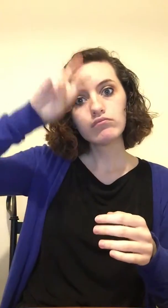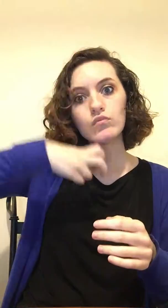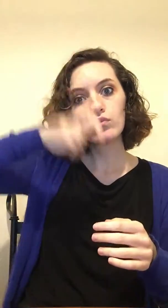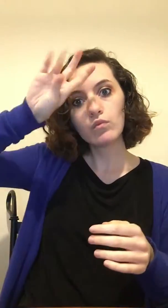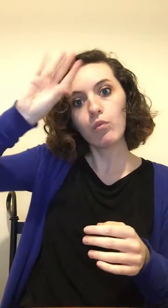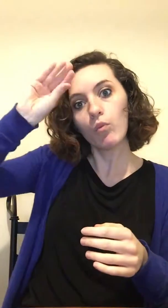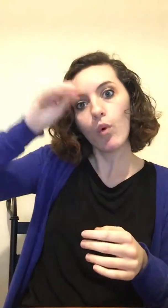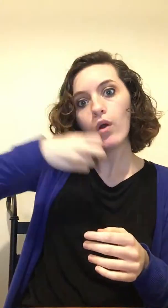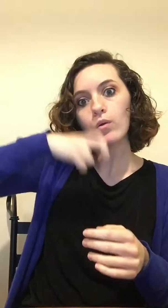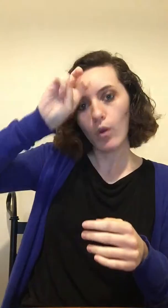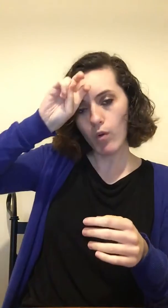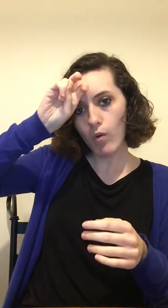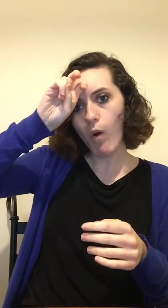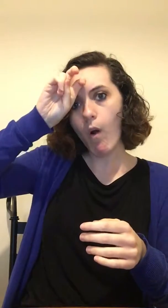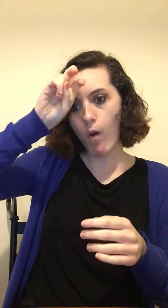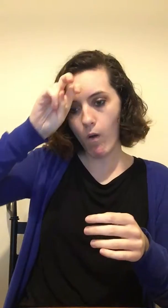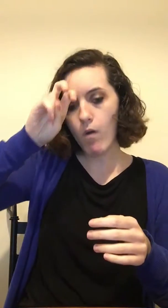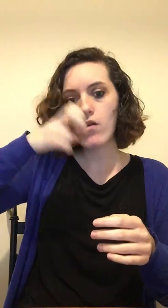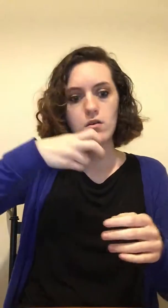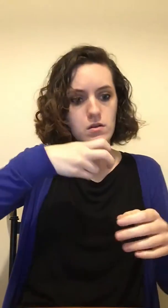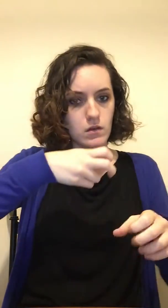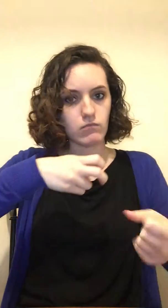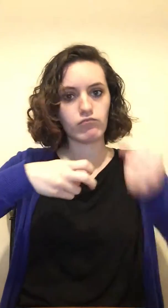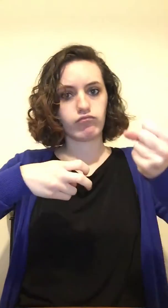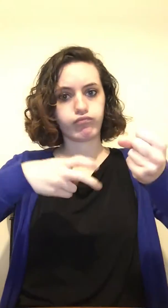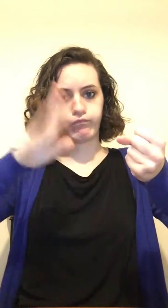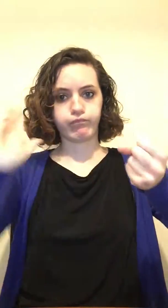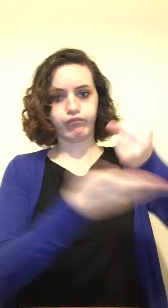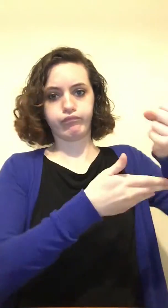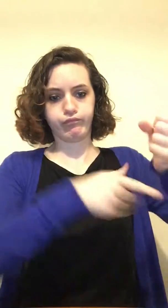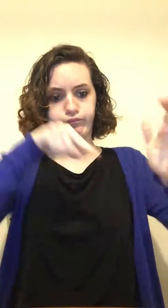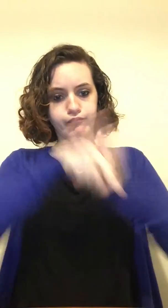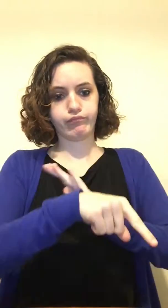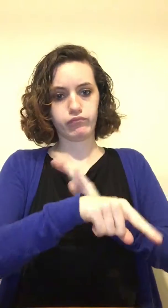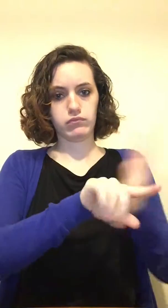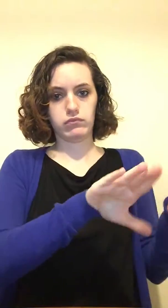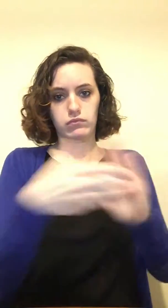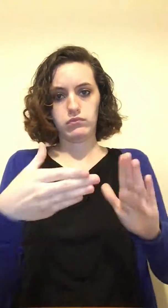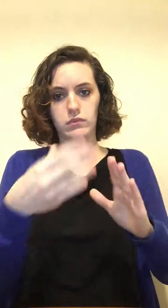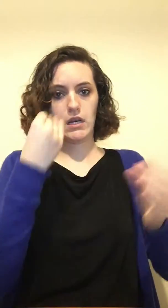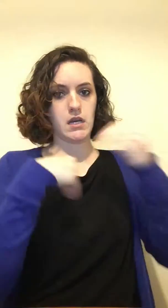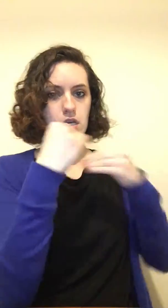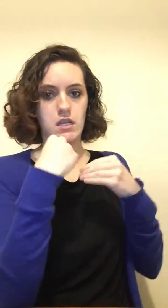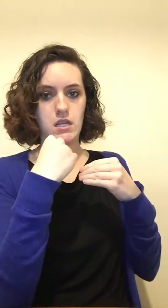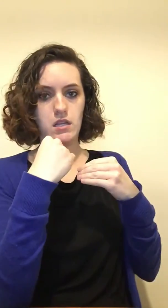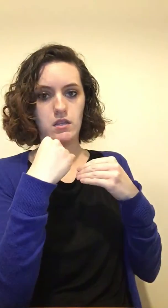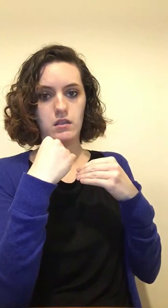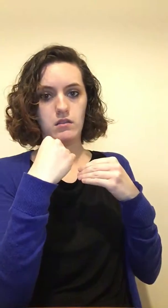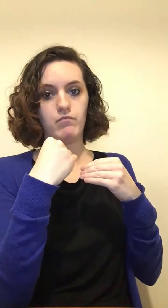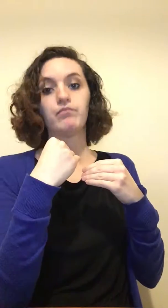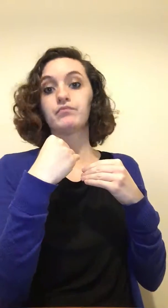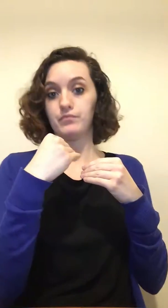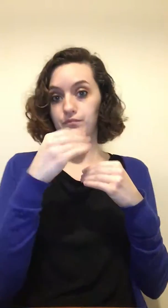The he-goat killed. Next day, the funeral day, everybody is there from the